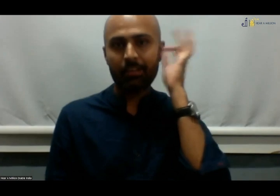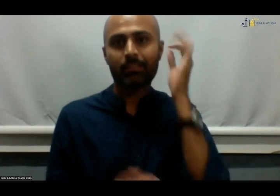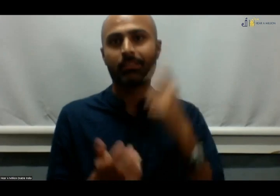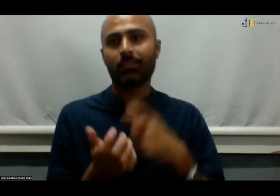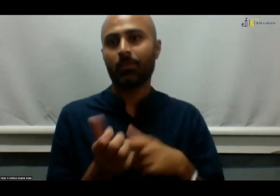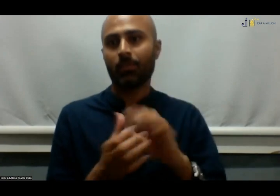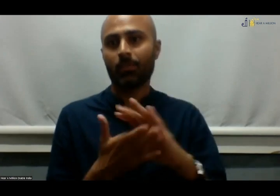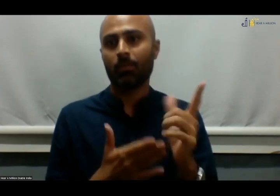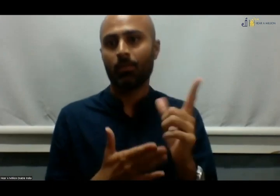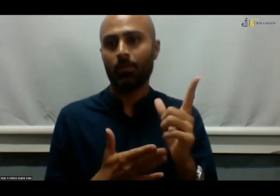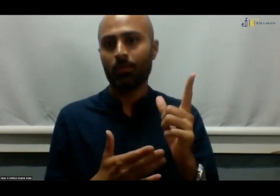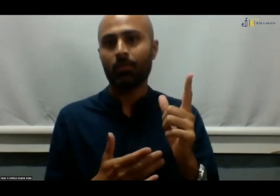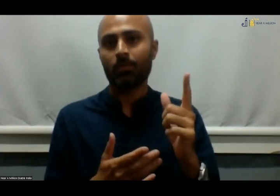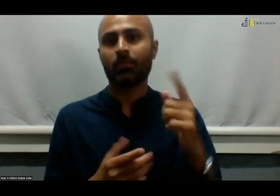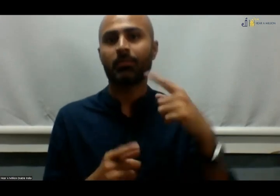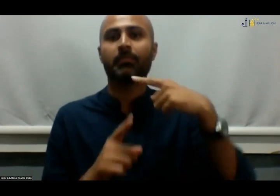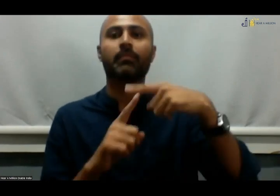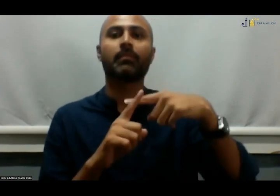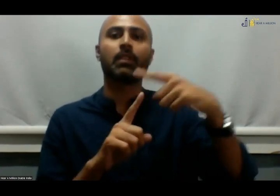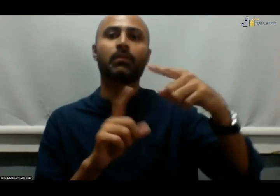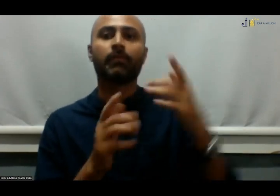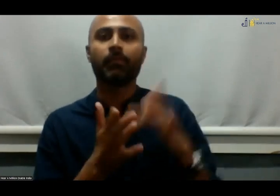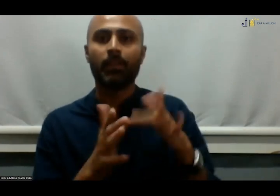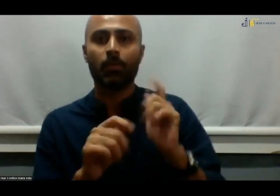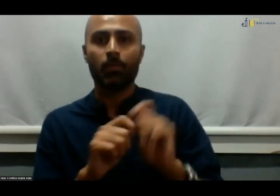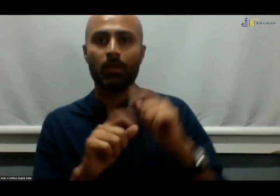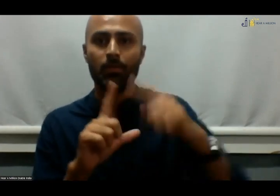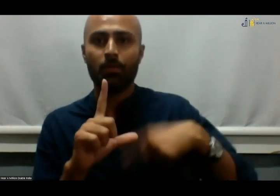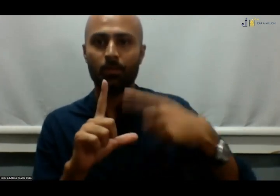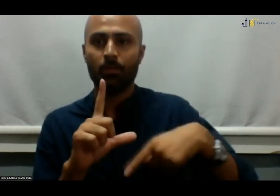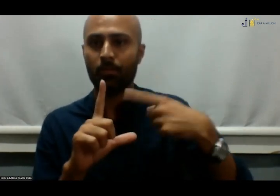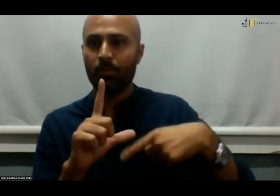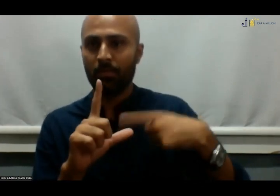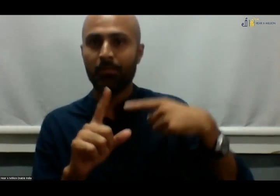Now we'll have Rahul here.